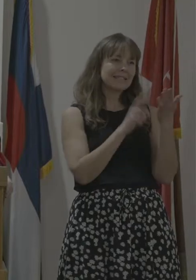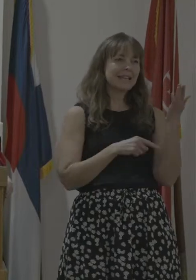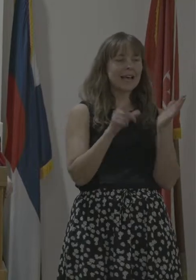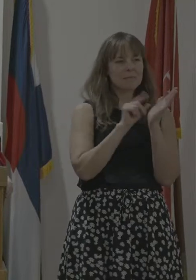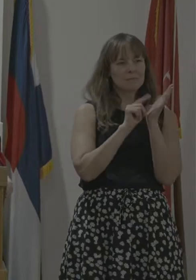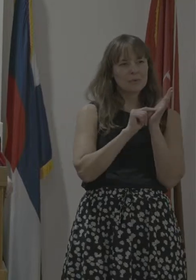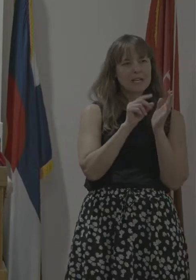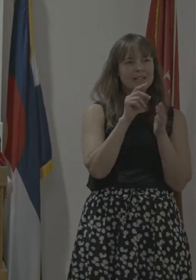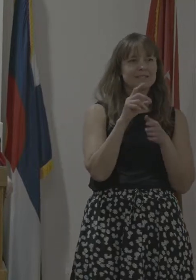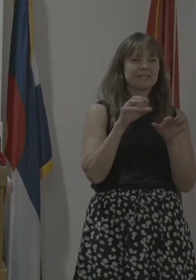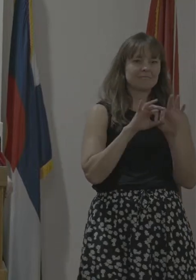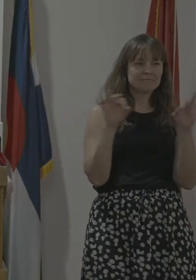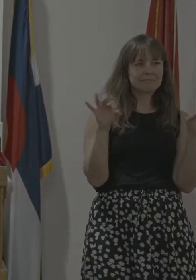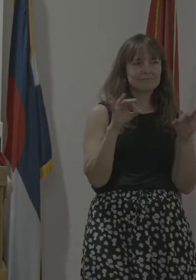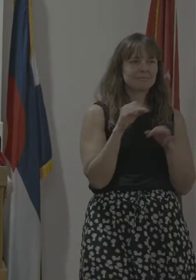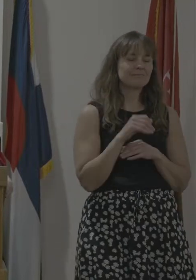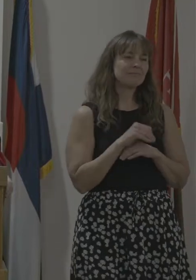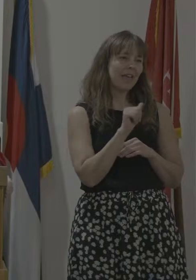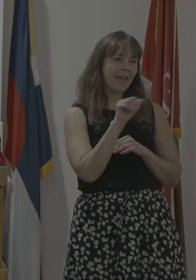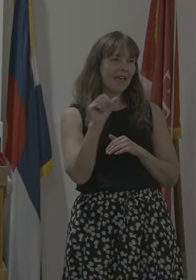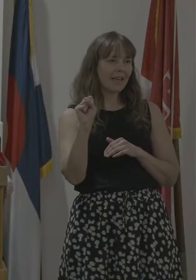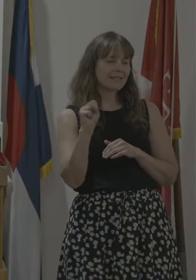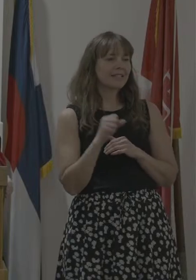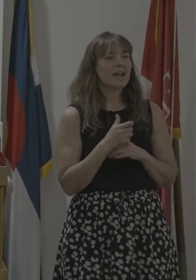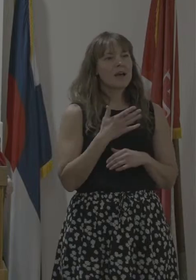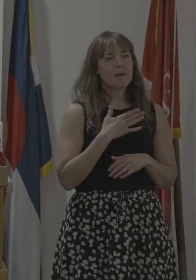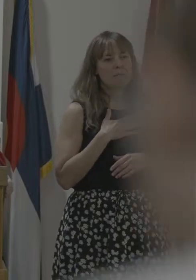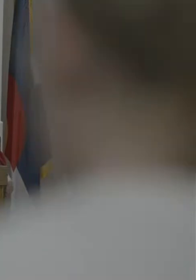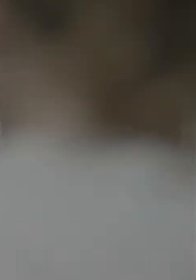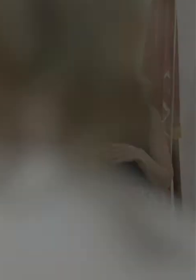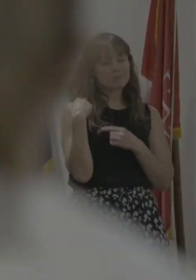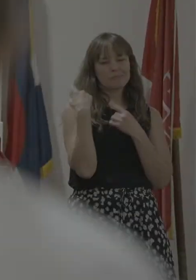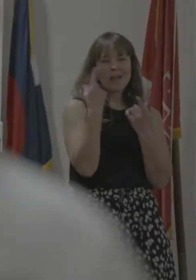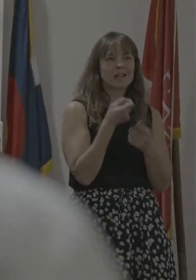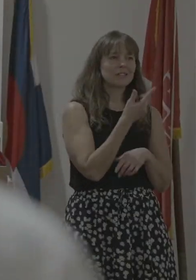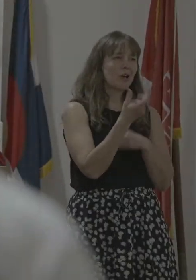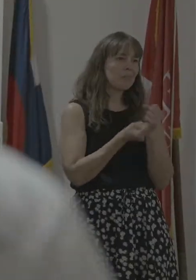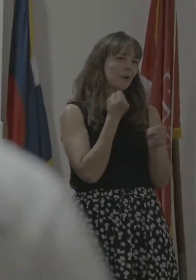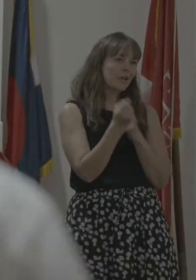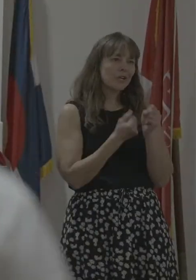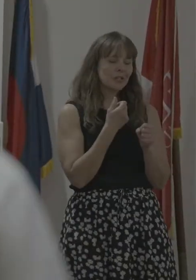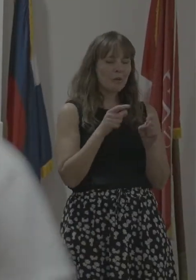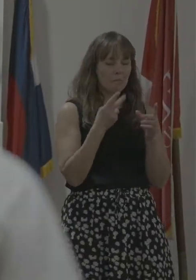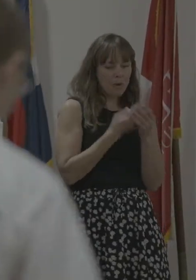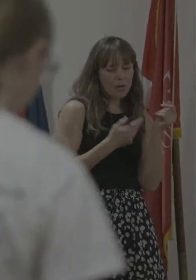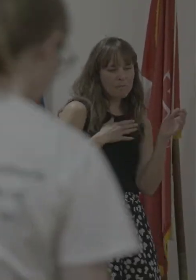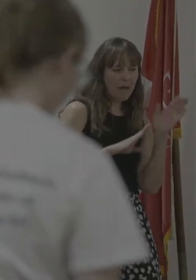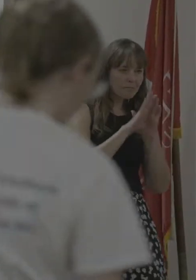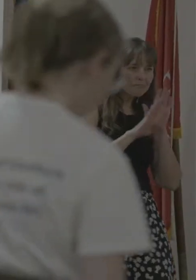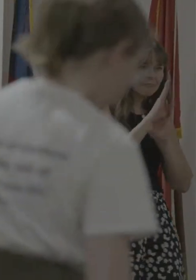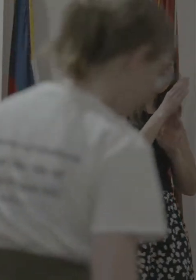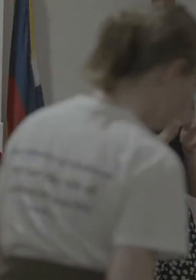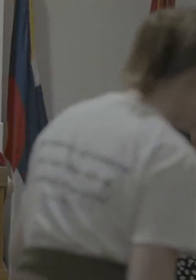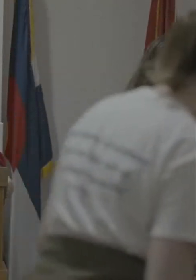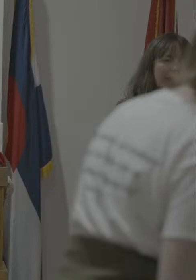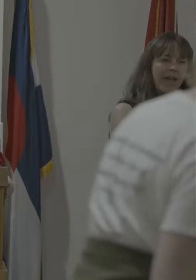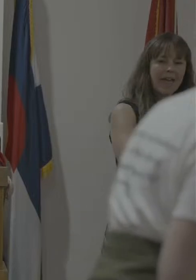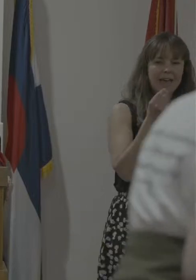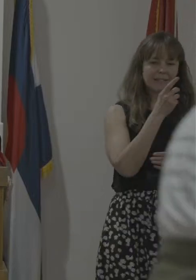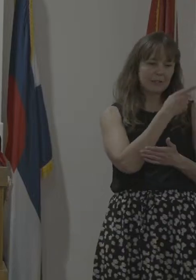AAS. Tonight I will be sharing with you my experience over the past couple years, showcasing both my growth as a graphic designer and an